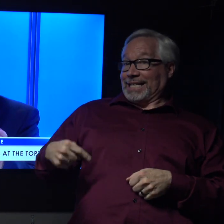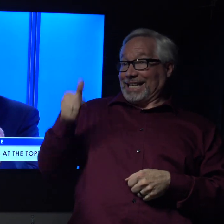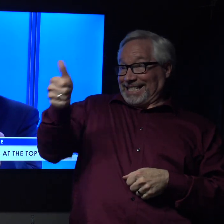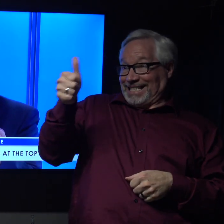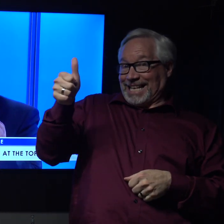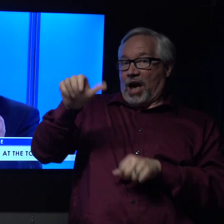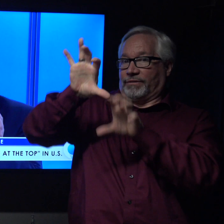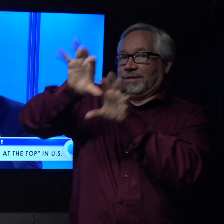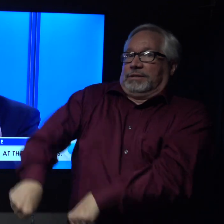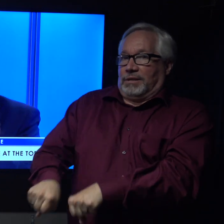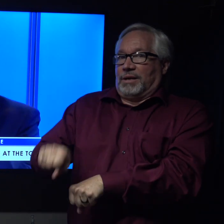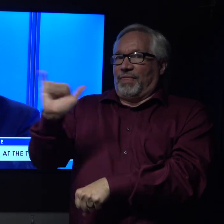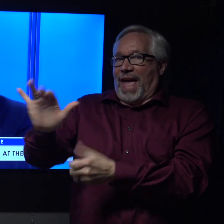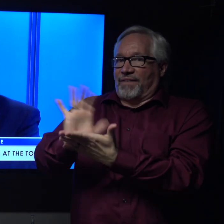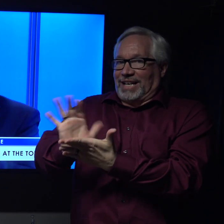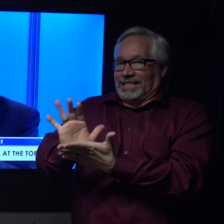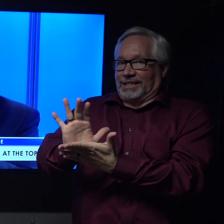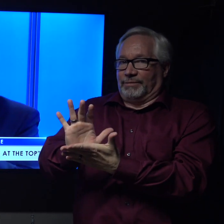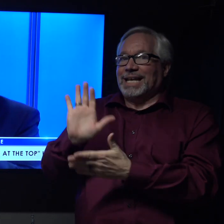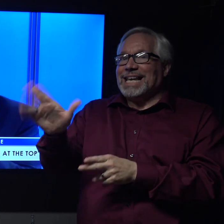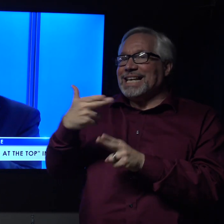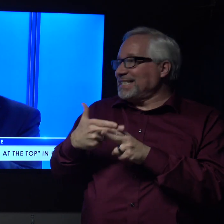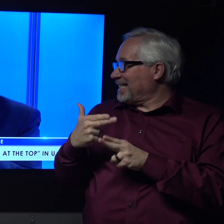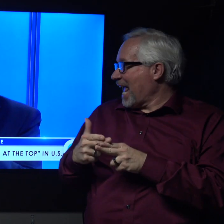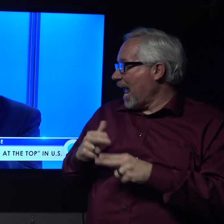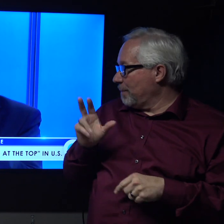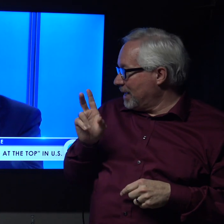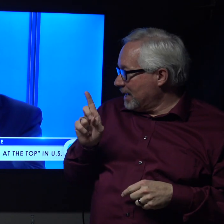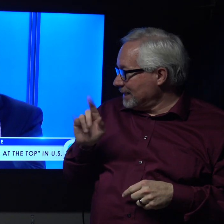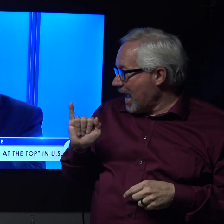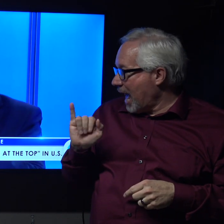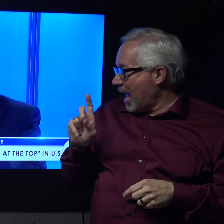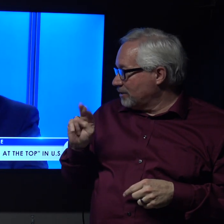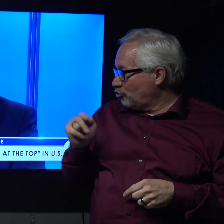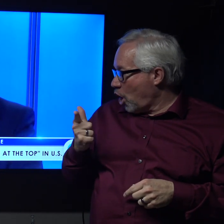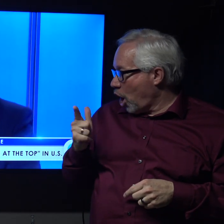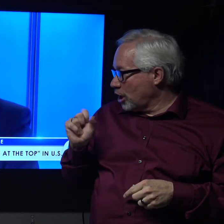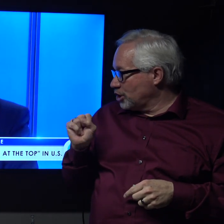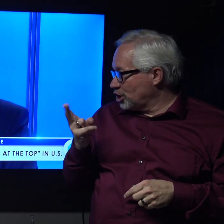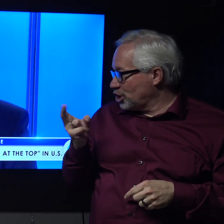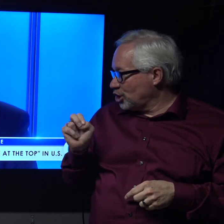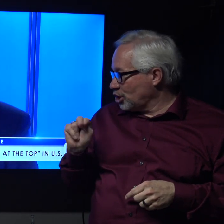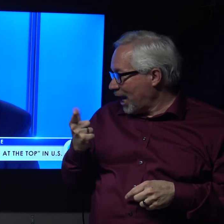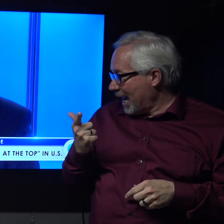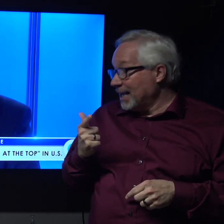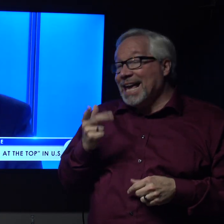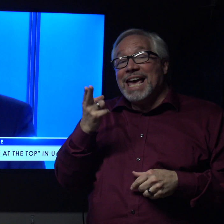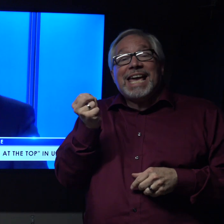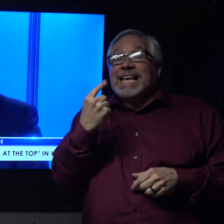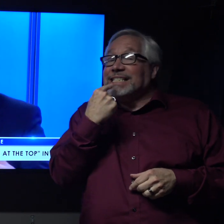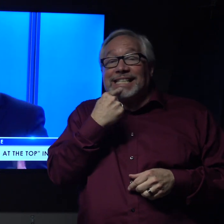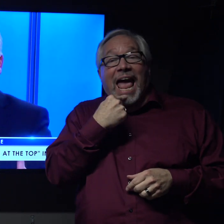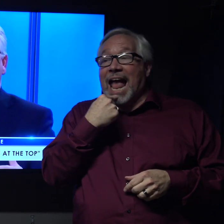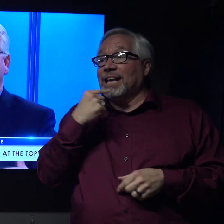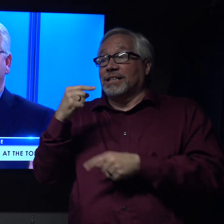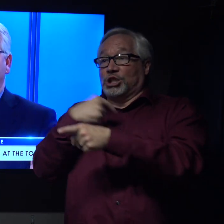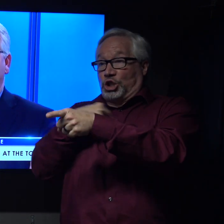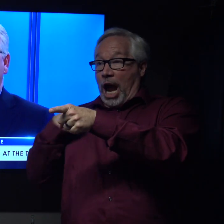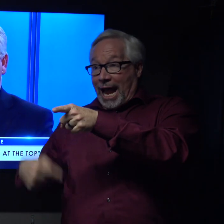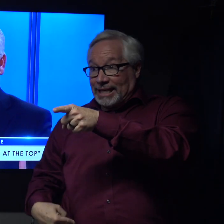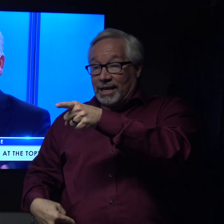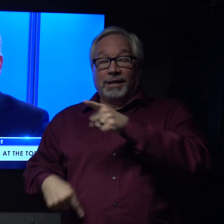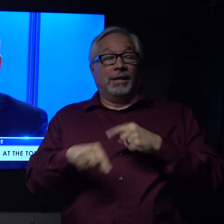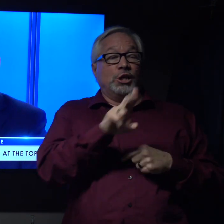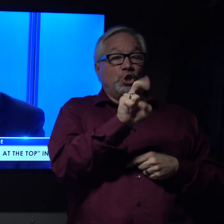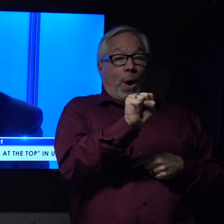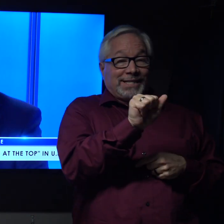right after it was uploaded. His name is Dai Dong Shin, and he's saying why the U.S. and China have had a good relationship